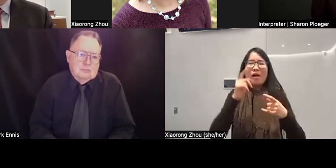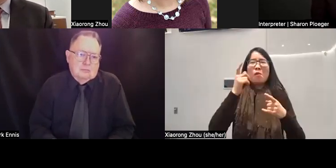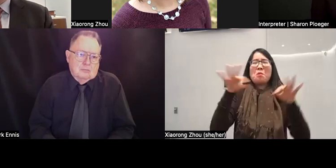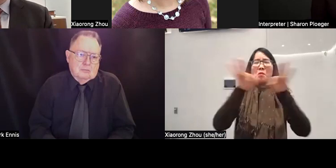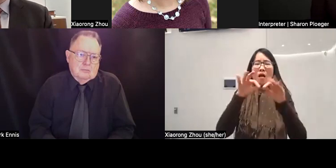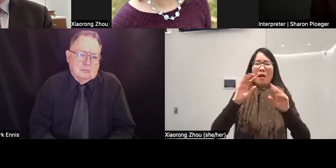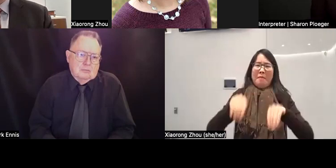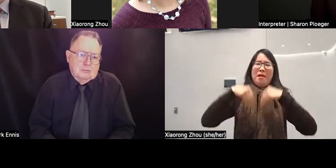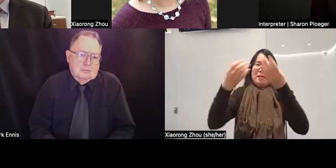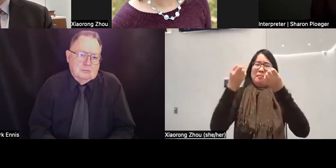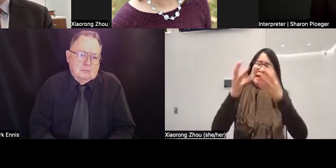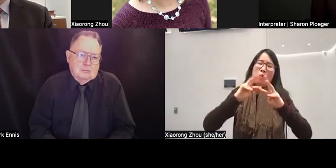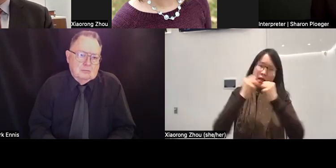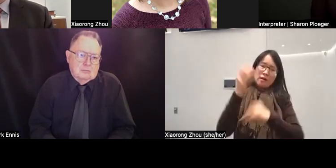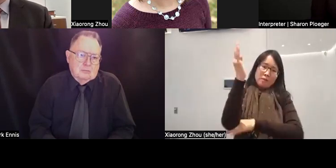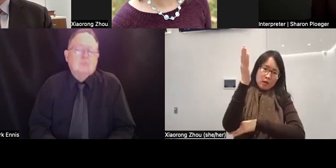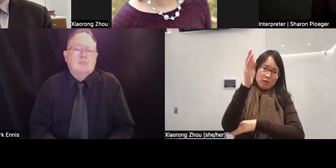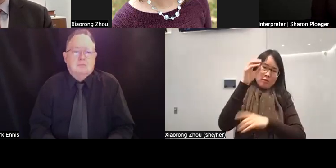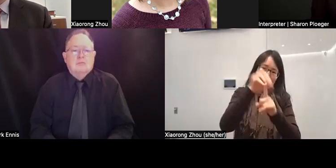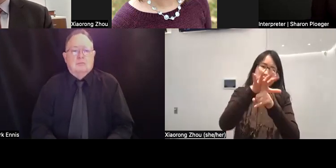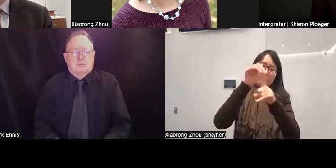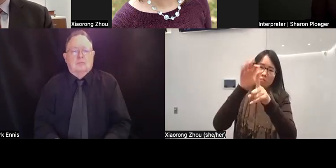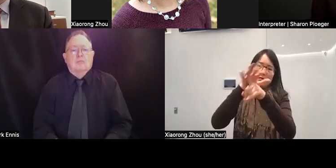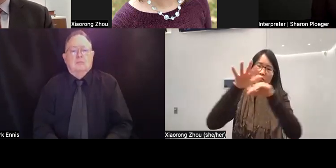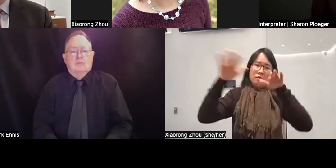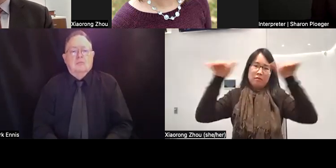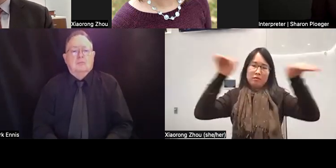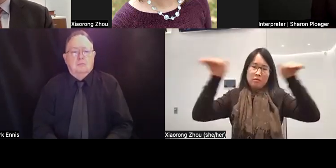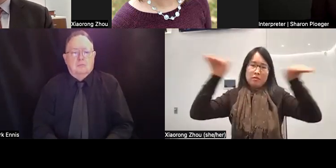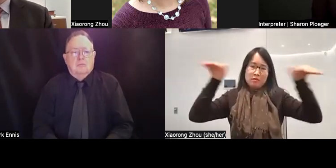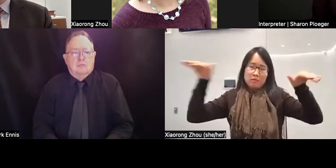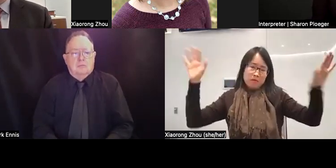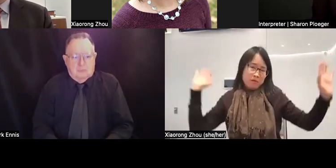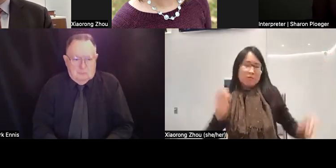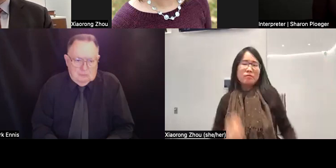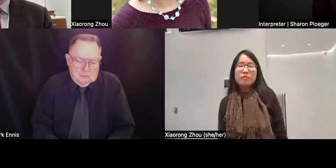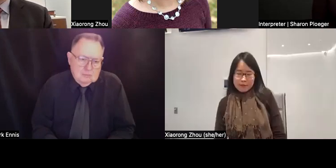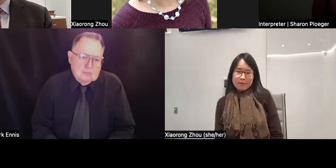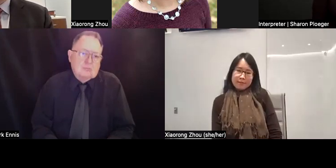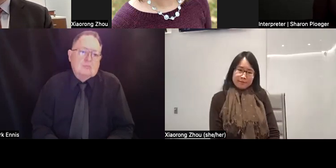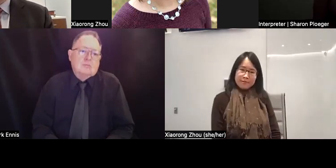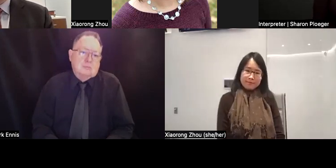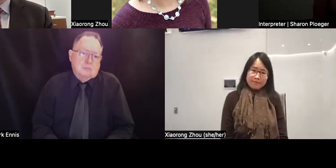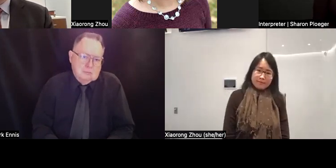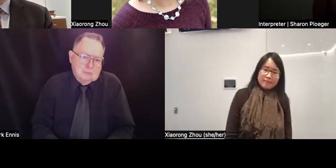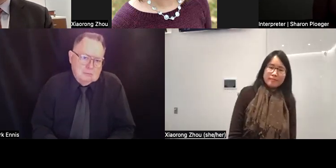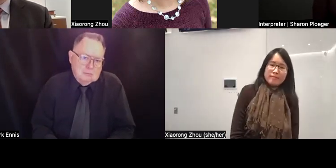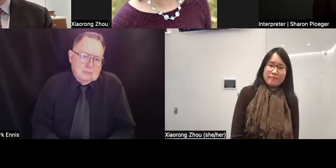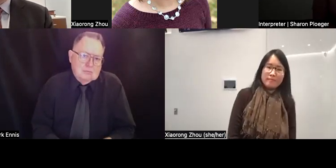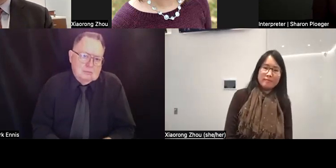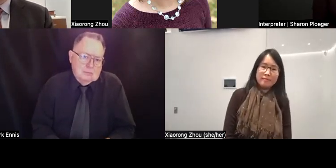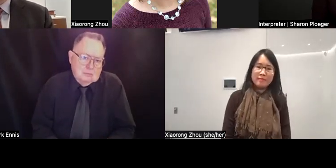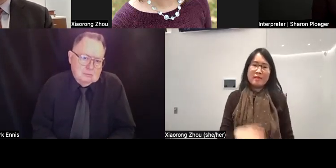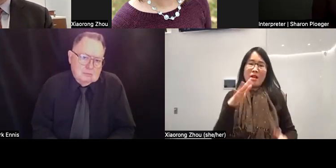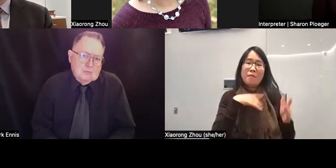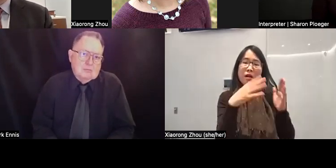There's no wrong person in this relationship. It's important to give all the workshops to expose people about and educate